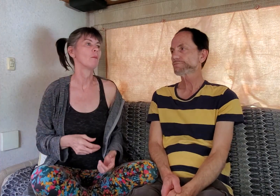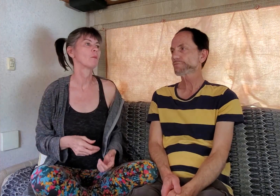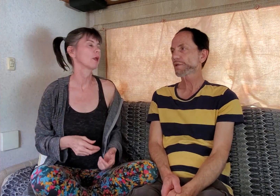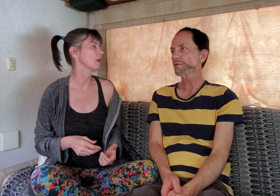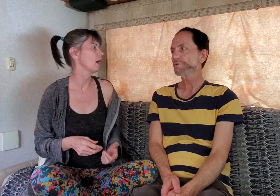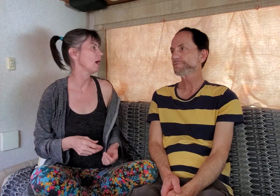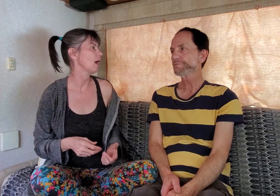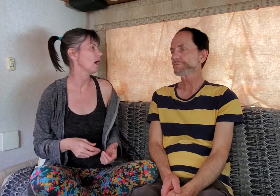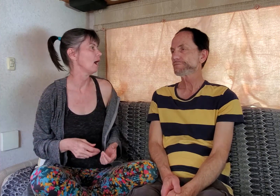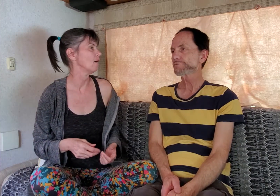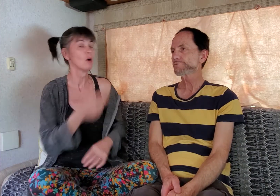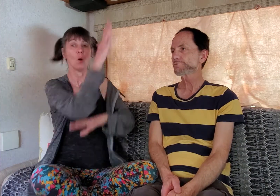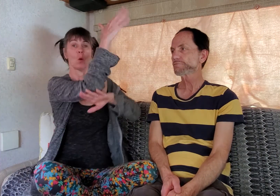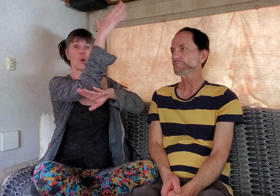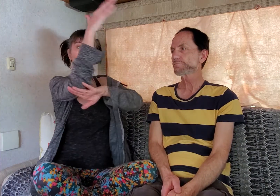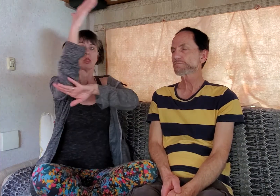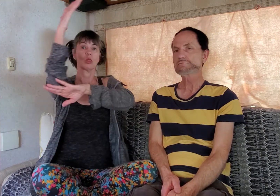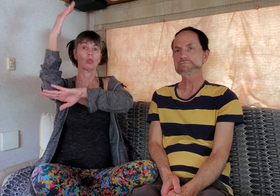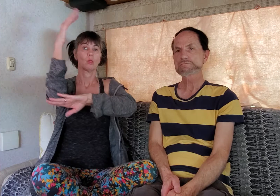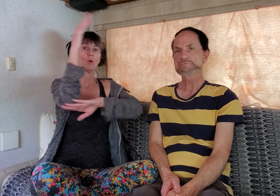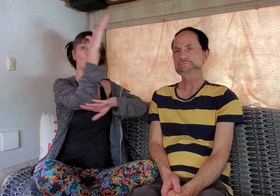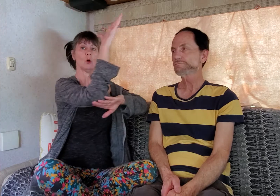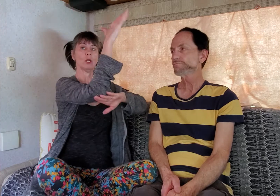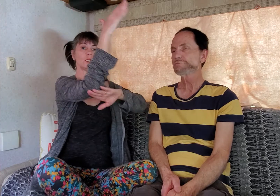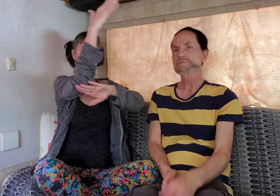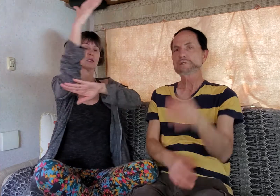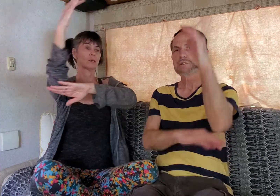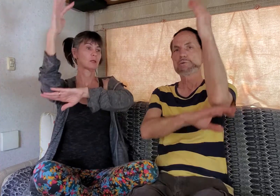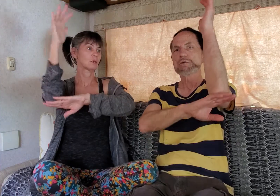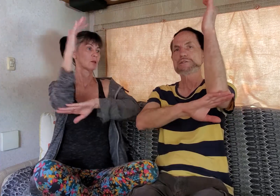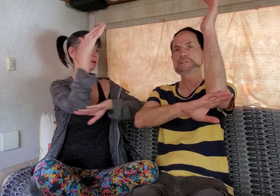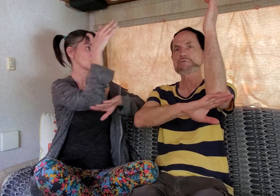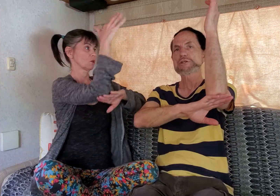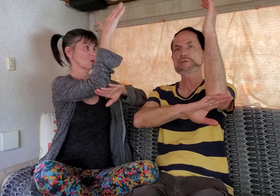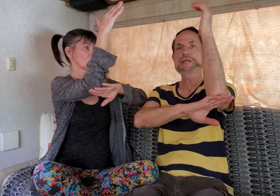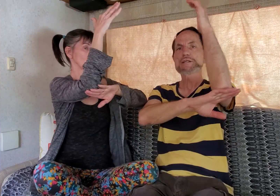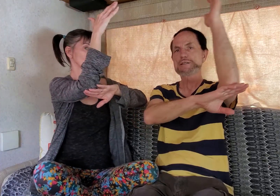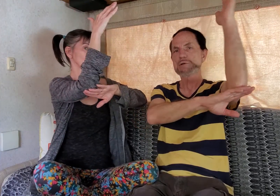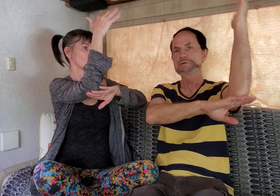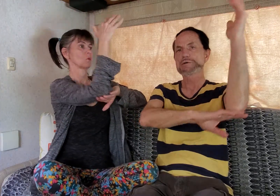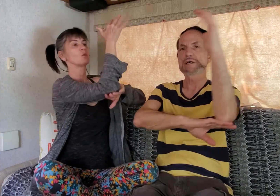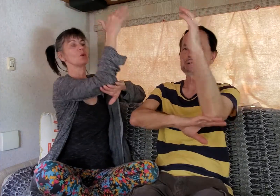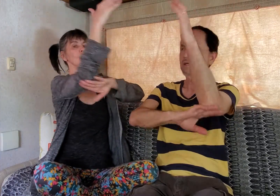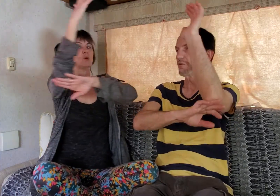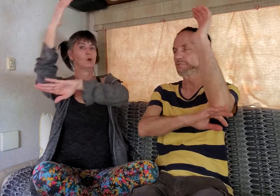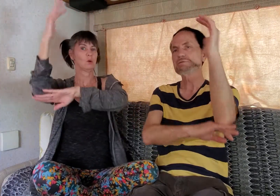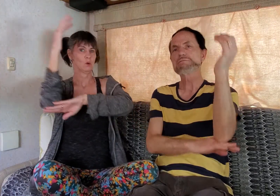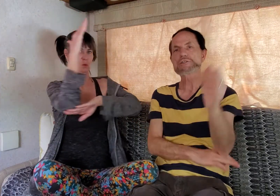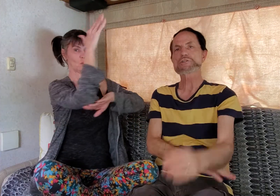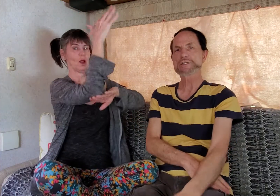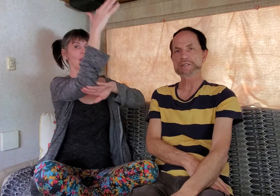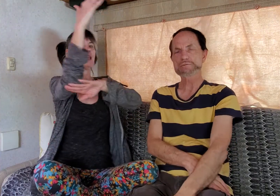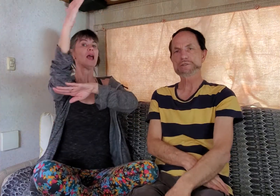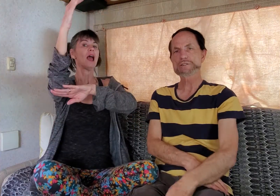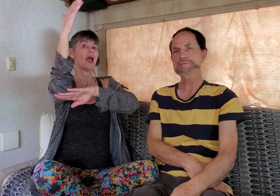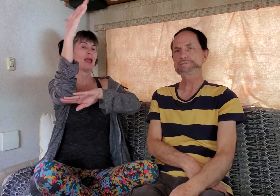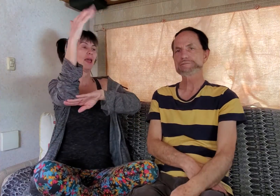We have the woods. This is one tree, and you move it around, you have a bunch of trees, Right. woods.